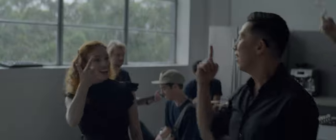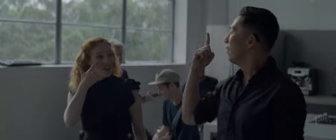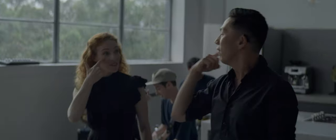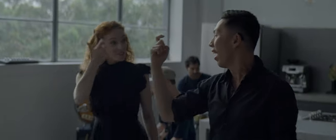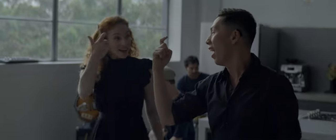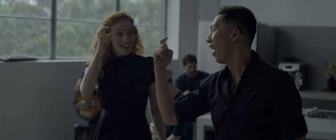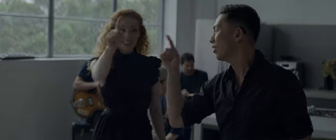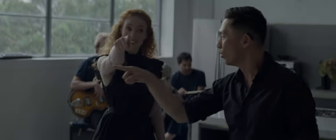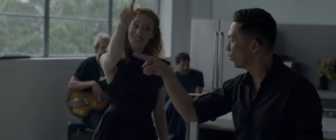mind. You're all.